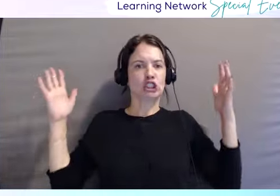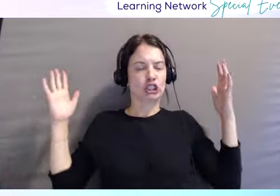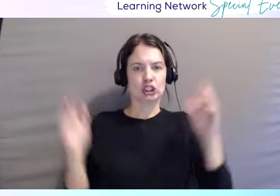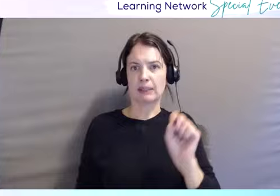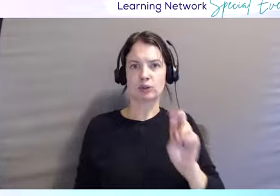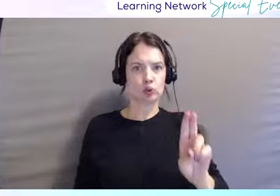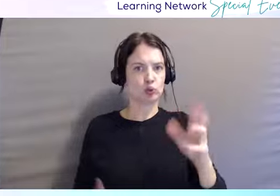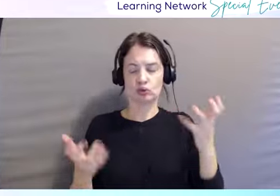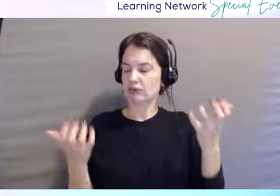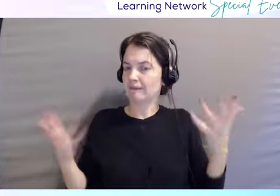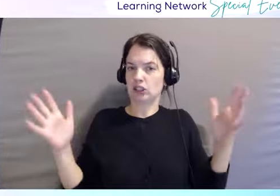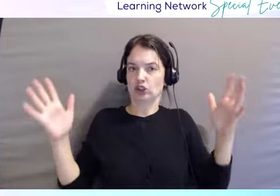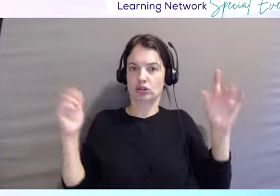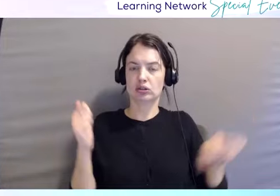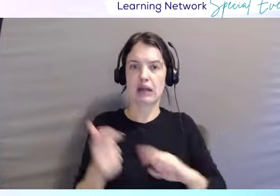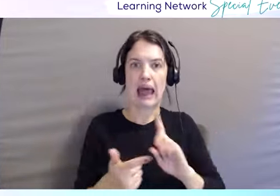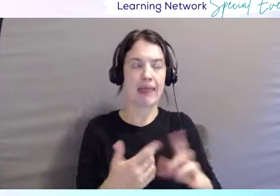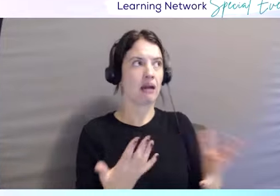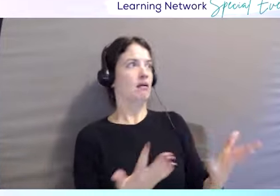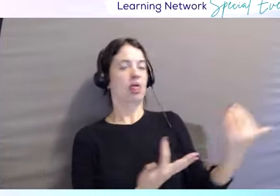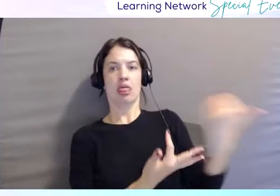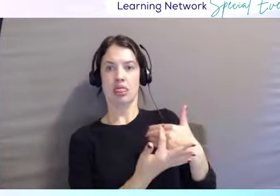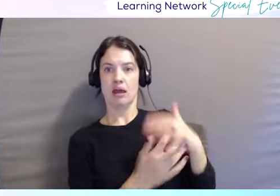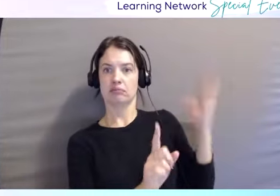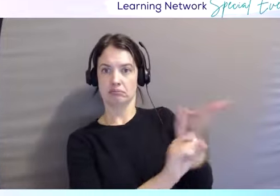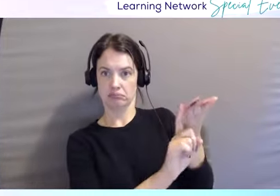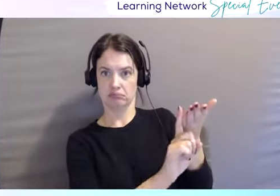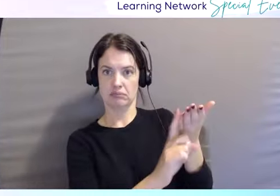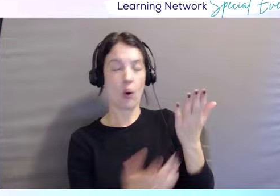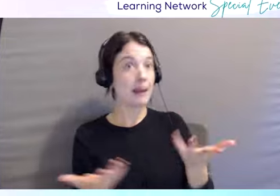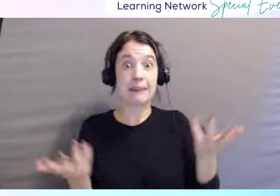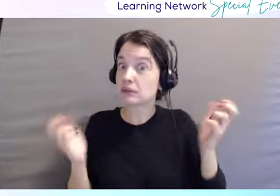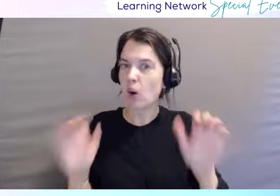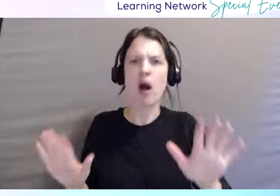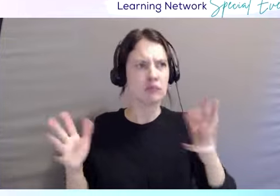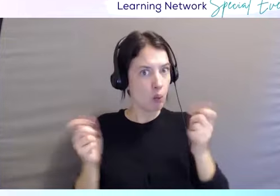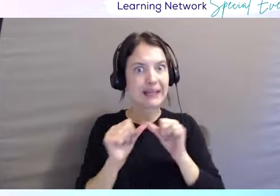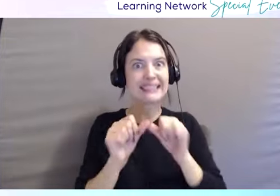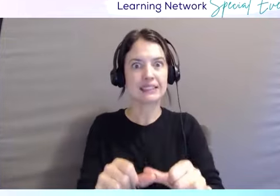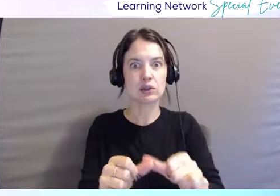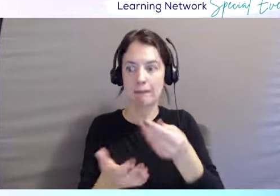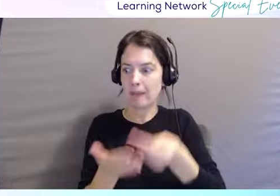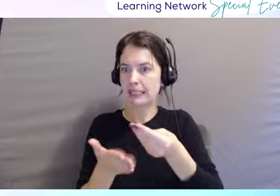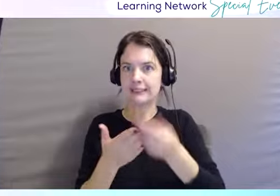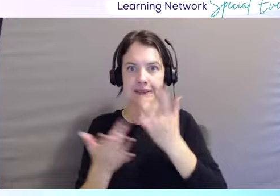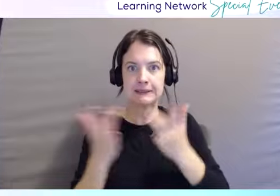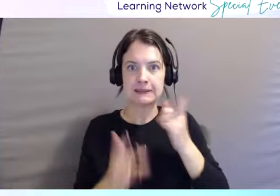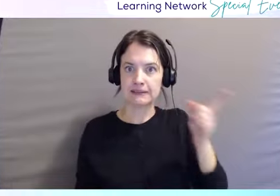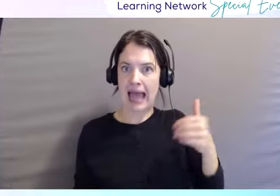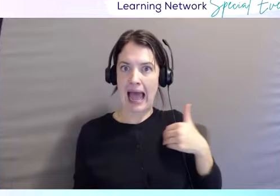and be sabotaged in that. Or they might not want to quit, and money for that could be withheld. Or quitting can